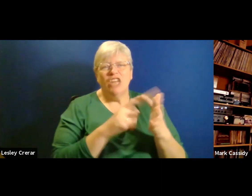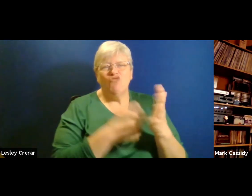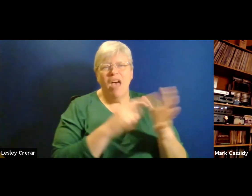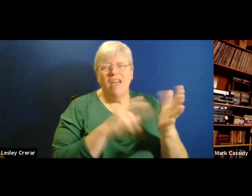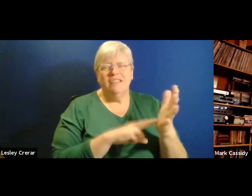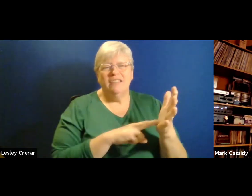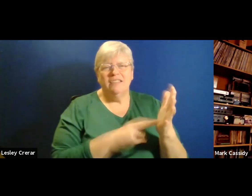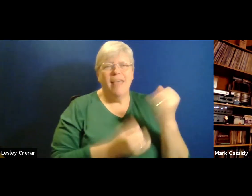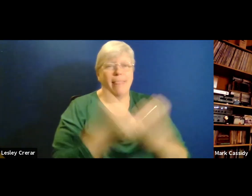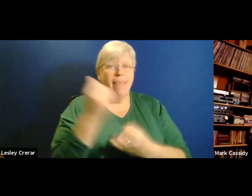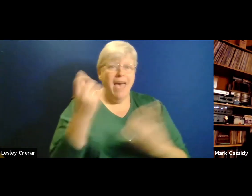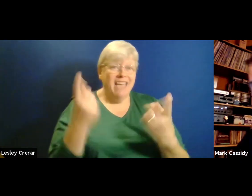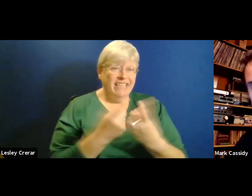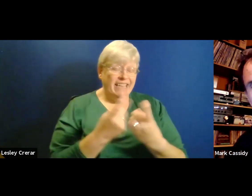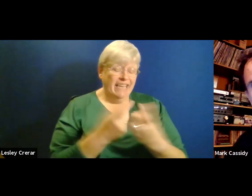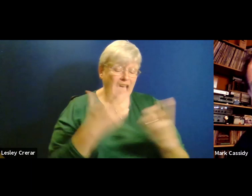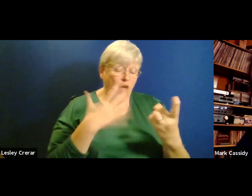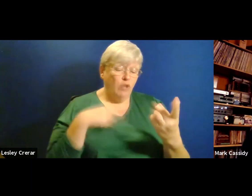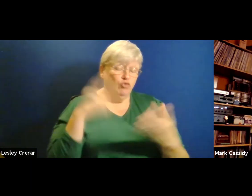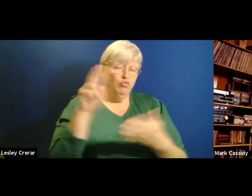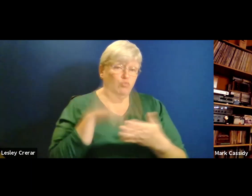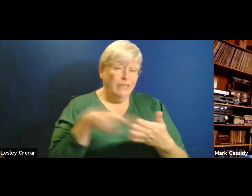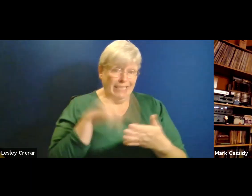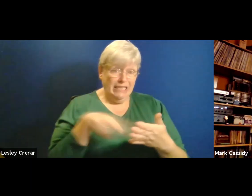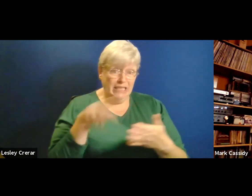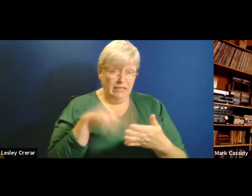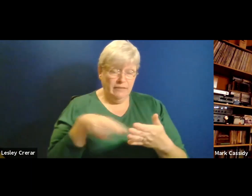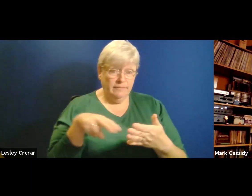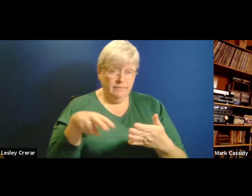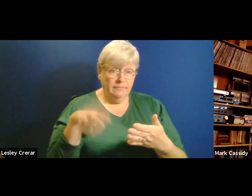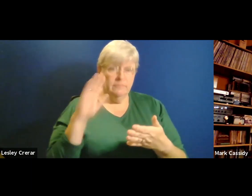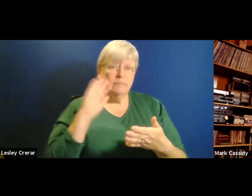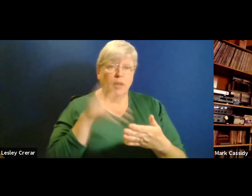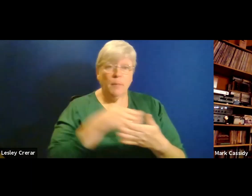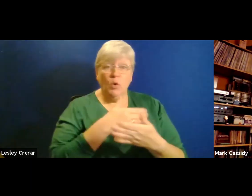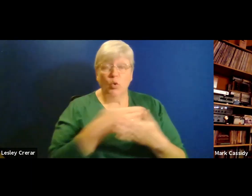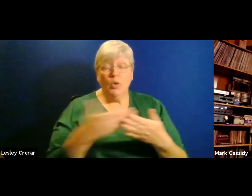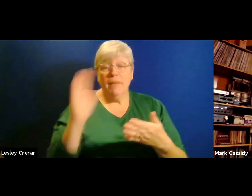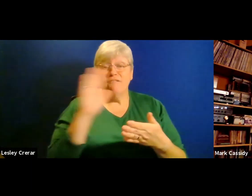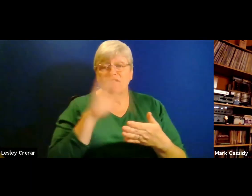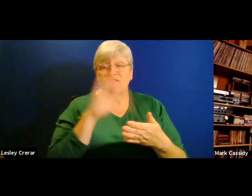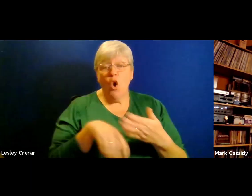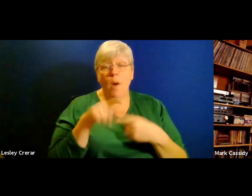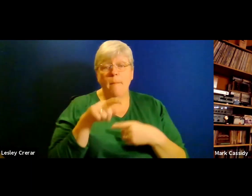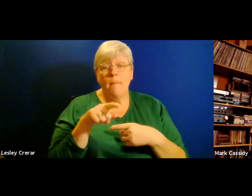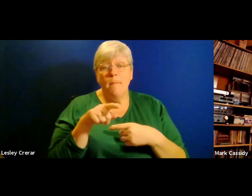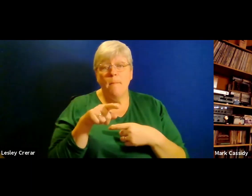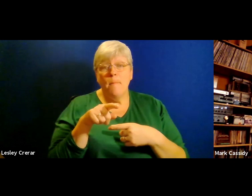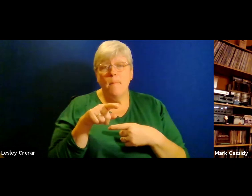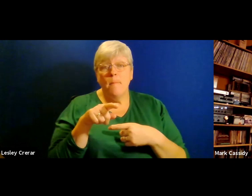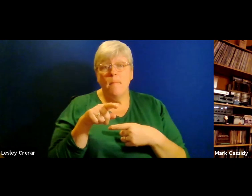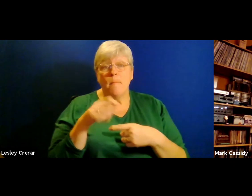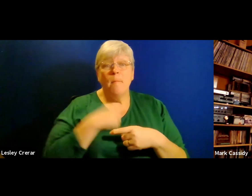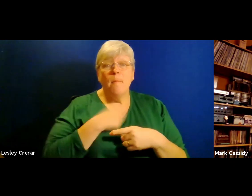The last thing I'd like to read is a poem that came out of my